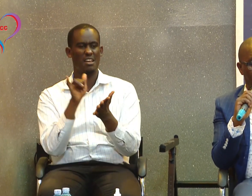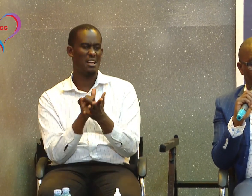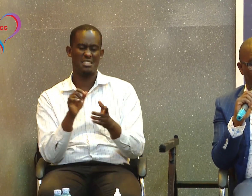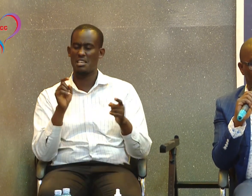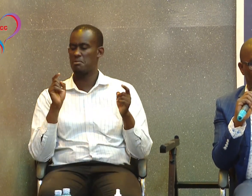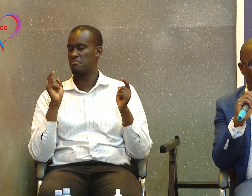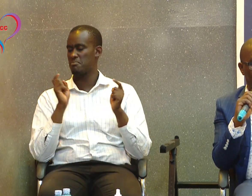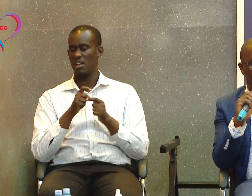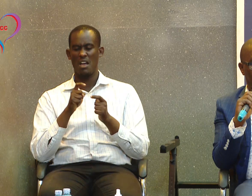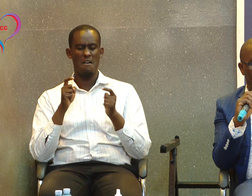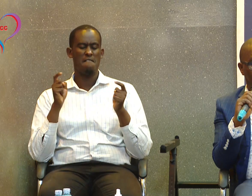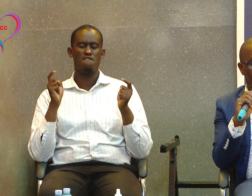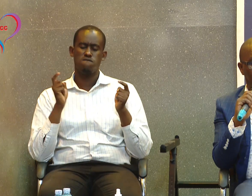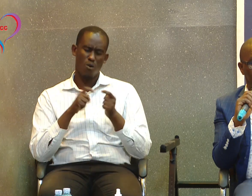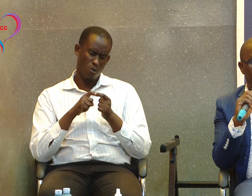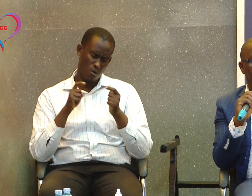moments.